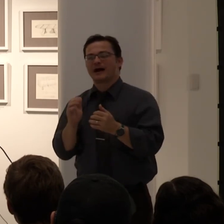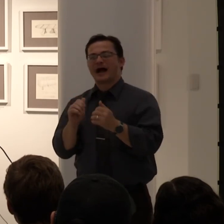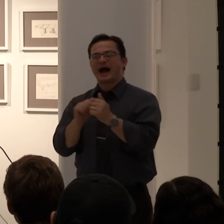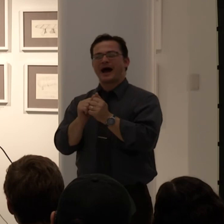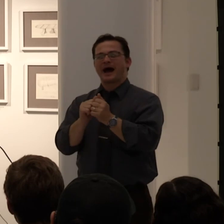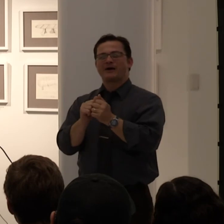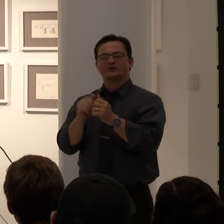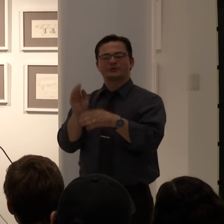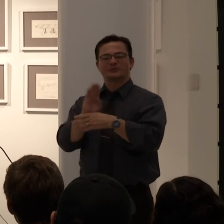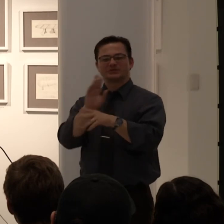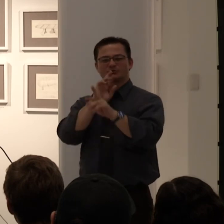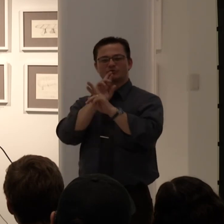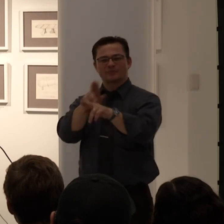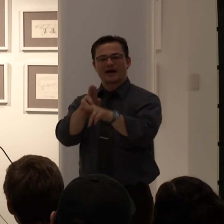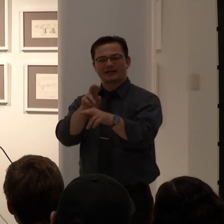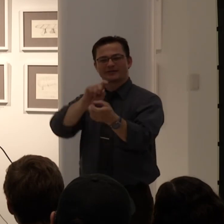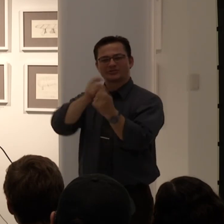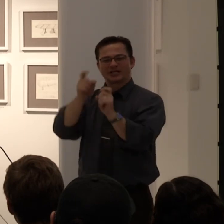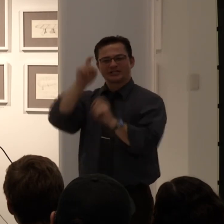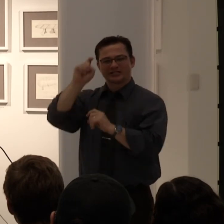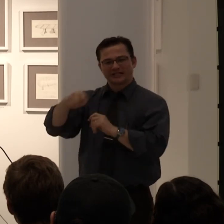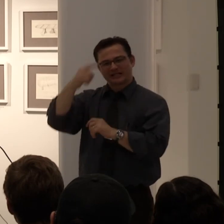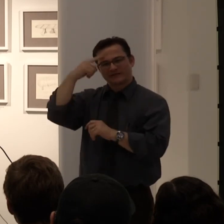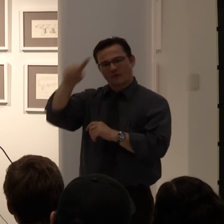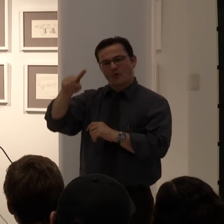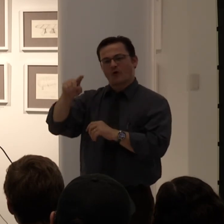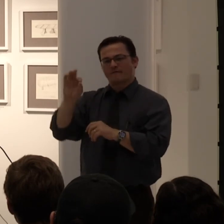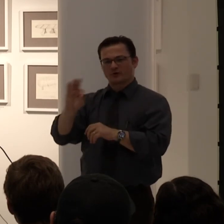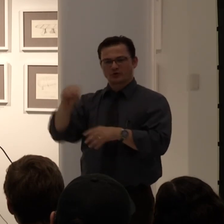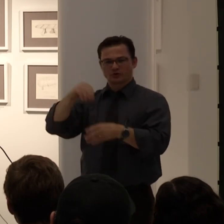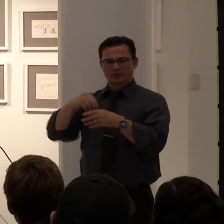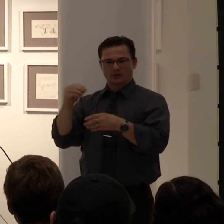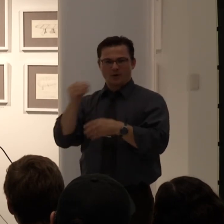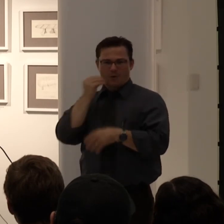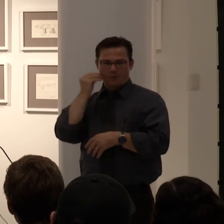to the changing needs of consumers in terms of space?